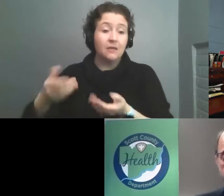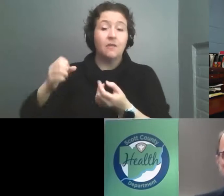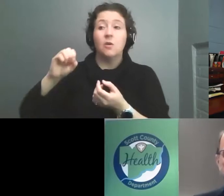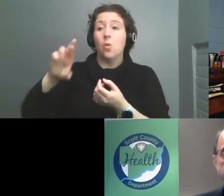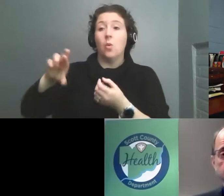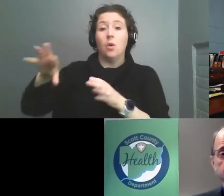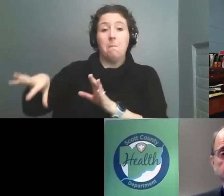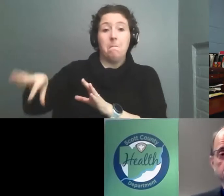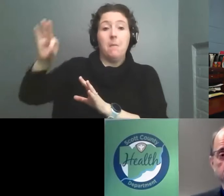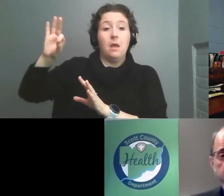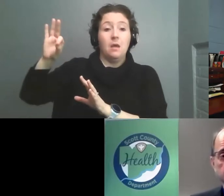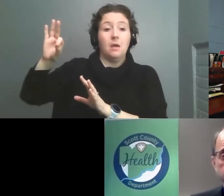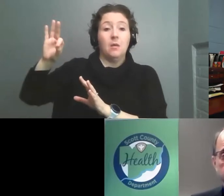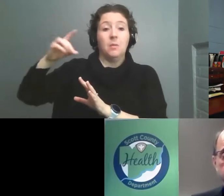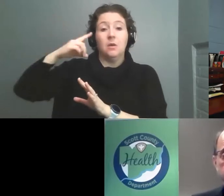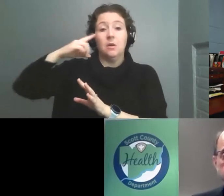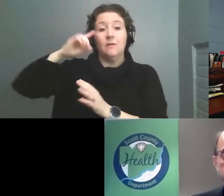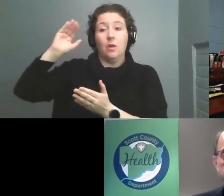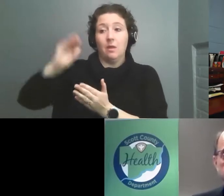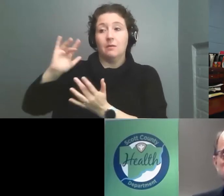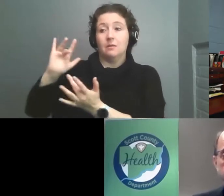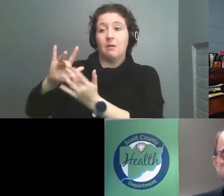of getting the items you need. That would be great.